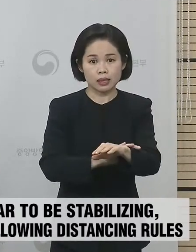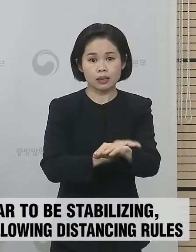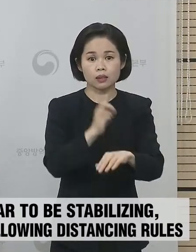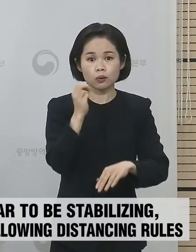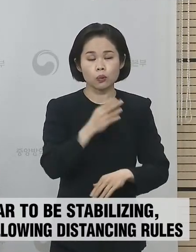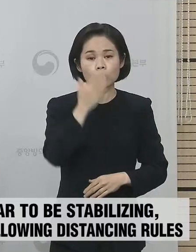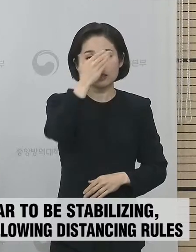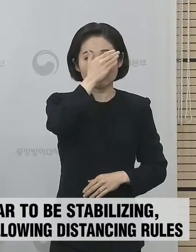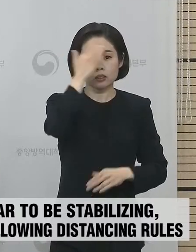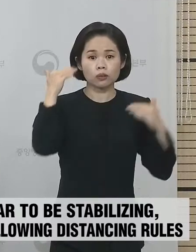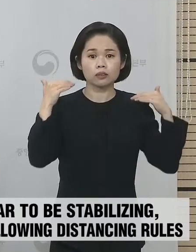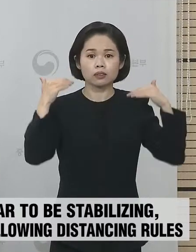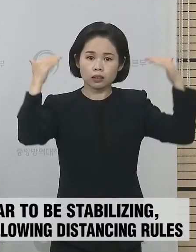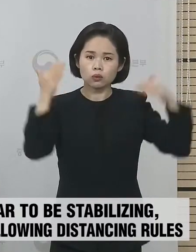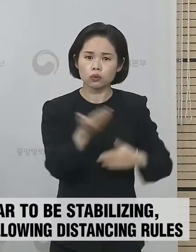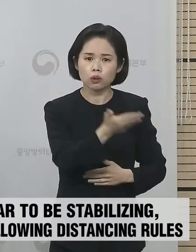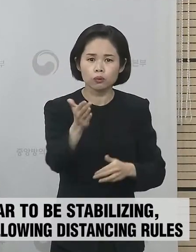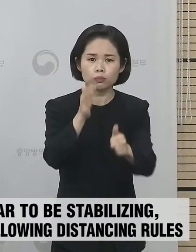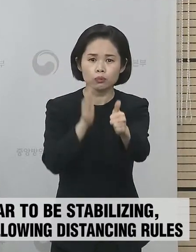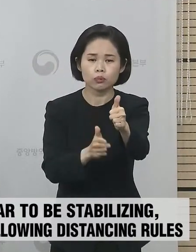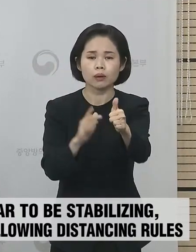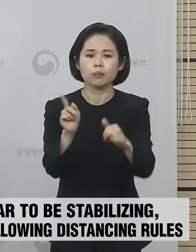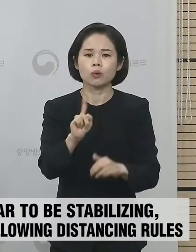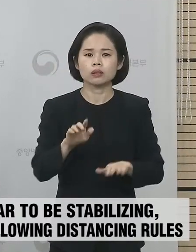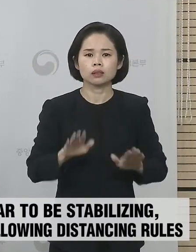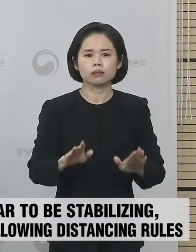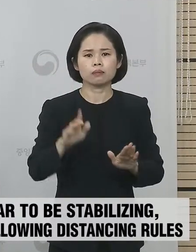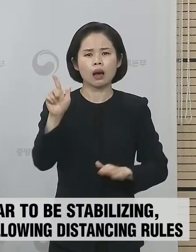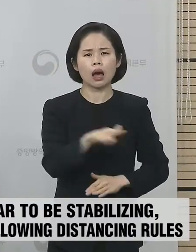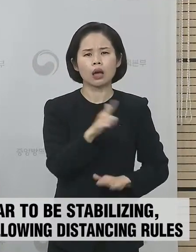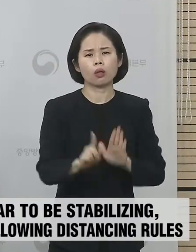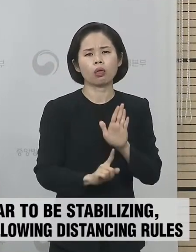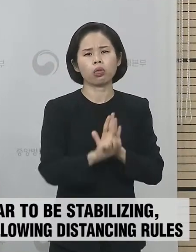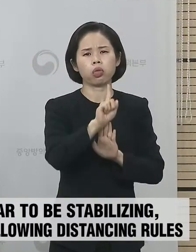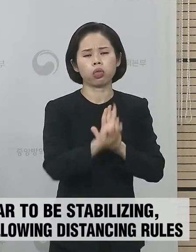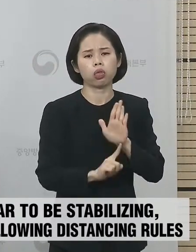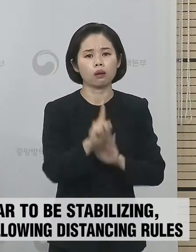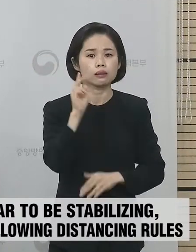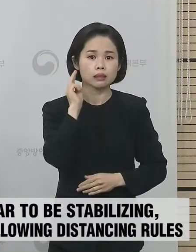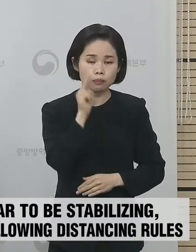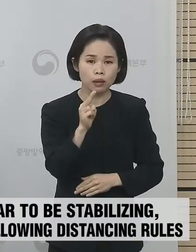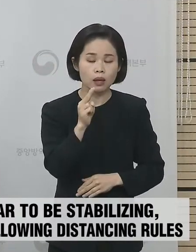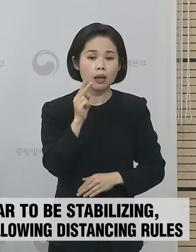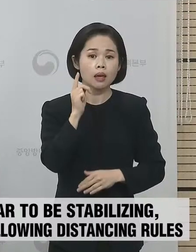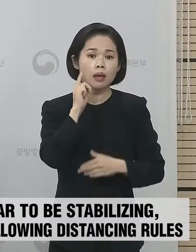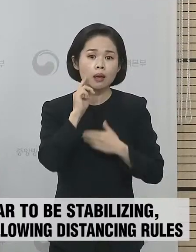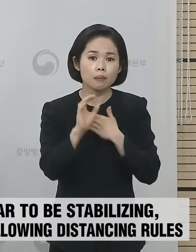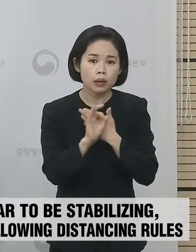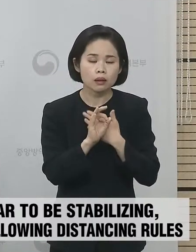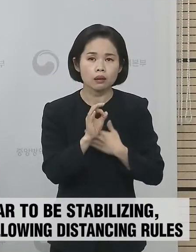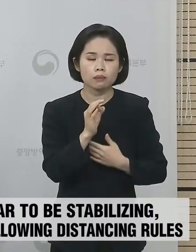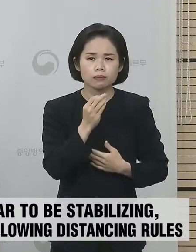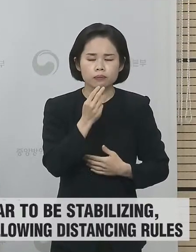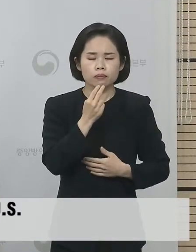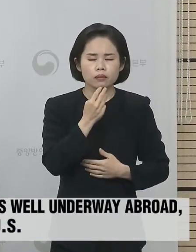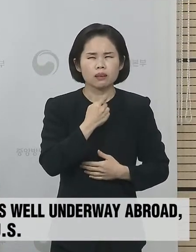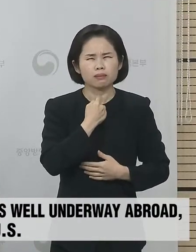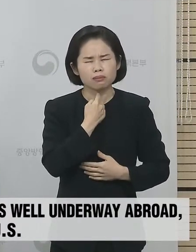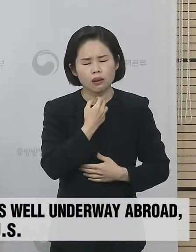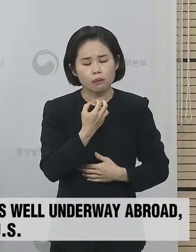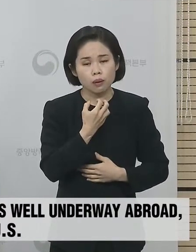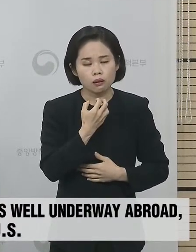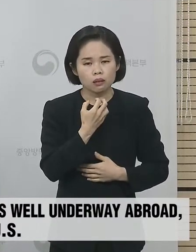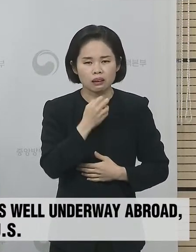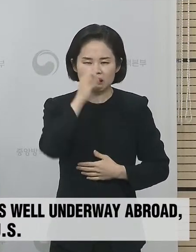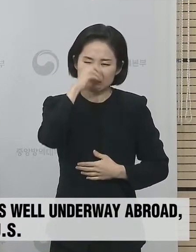crowded, close-contact environments. And especially for the many youth and those in the middle-aged group, we ask you to continue